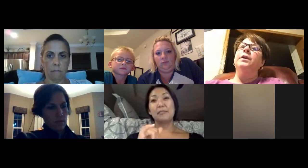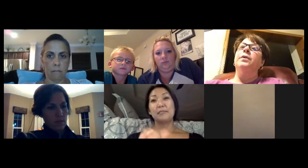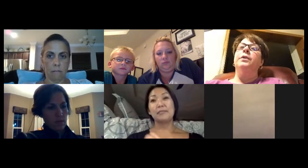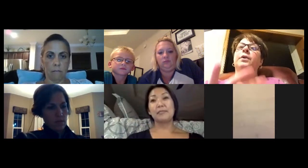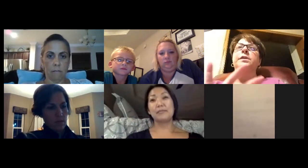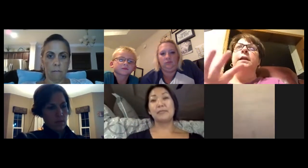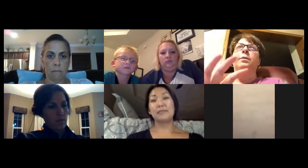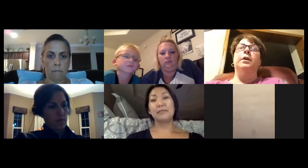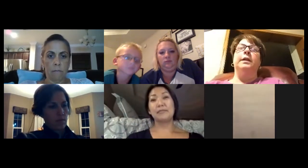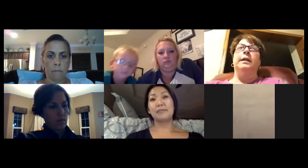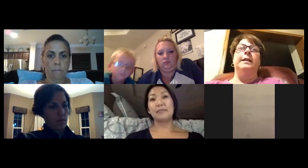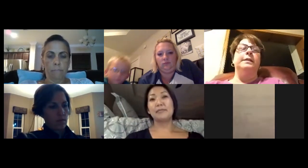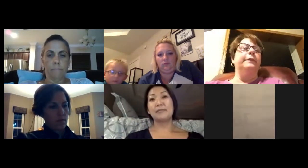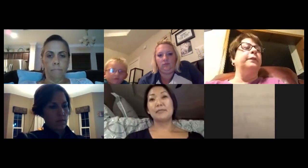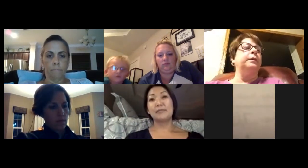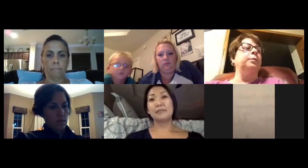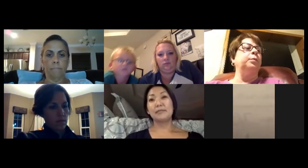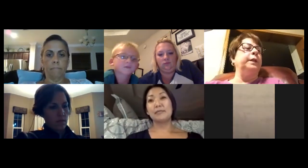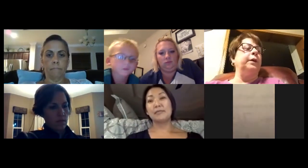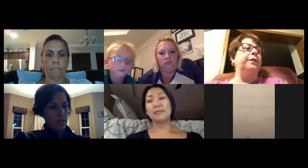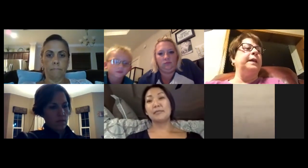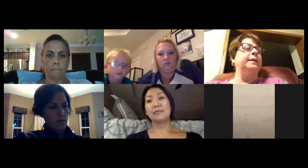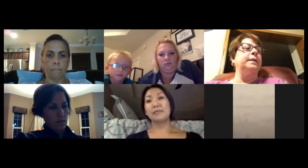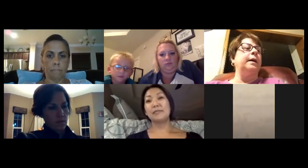So those could work in a lot of different, things.